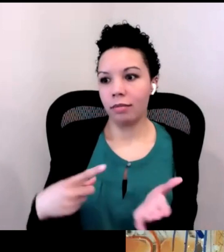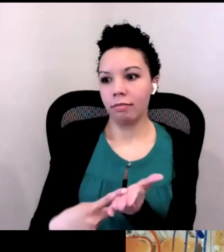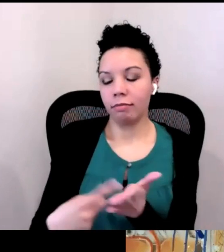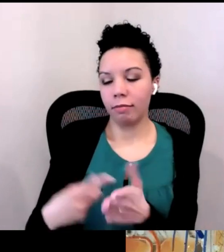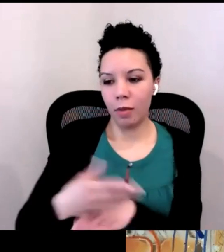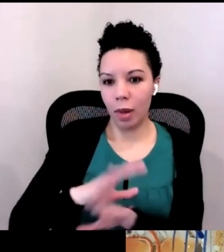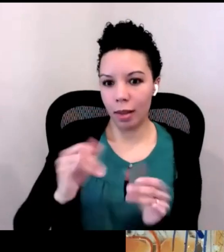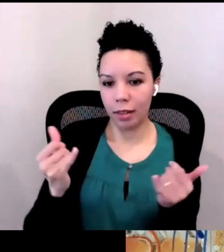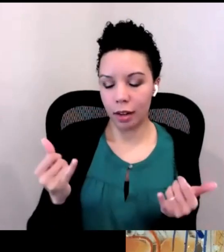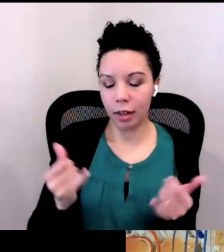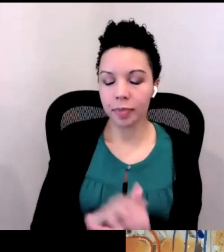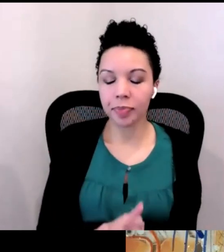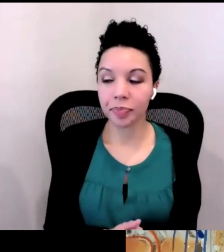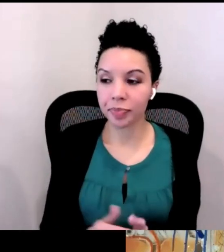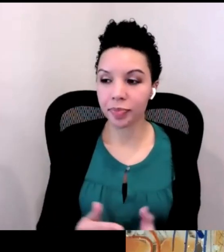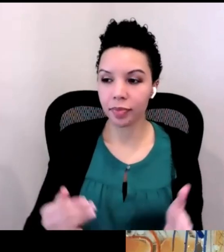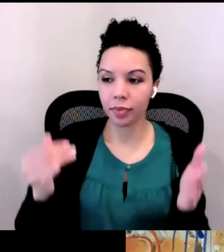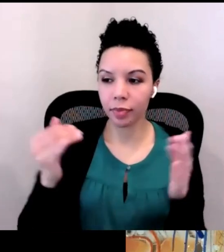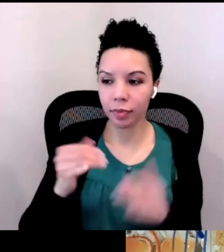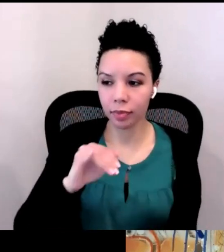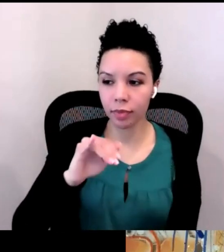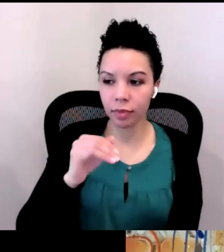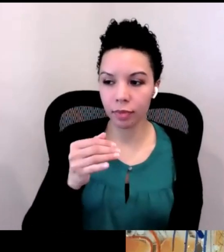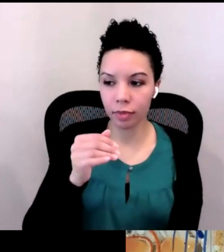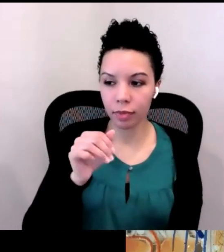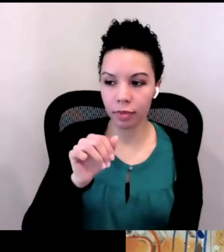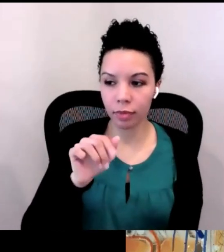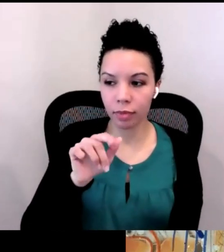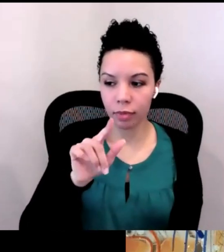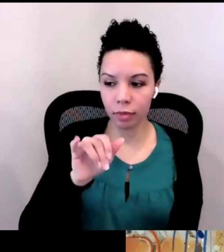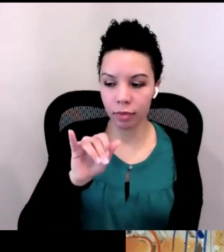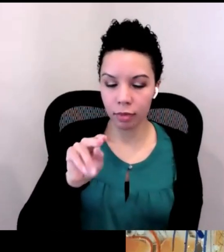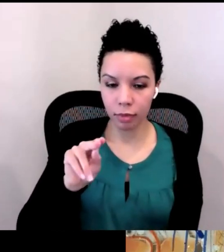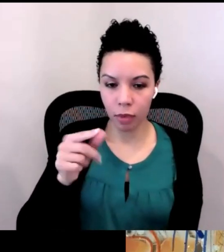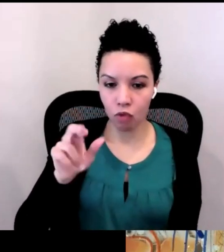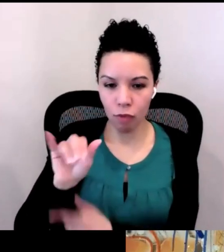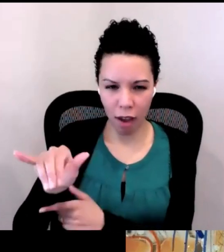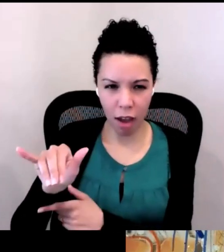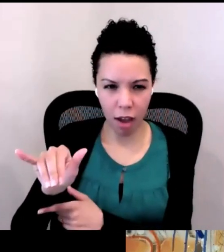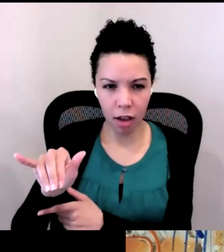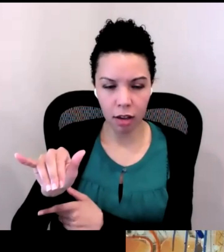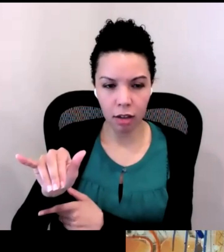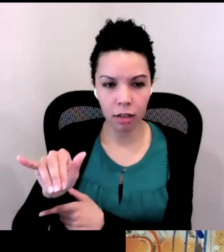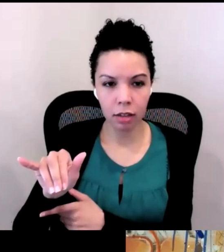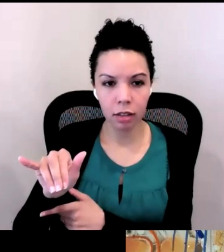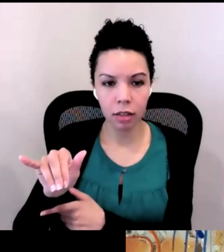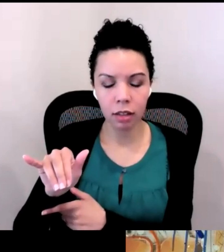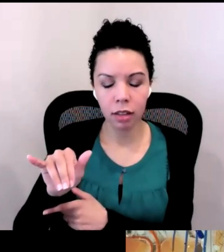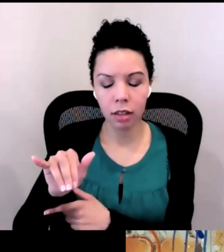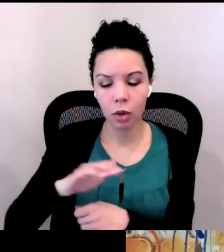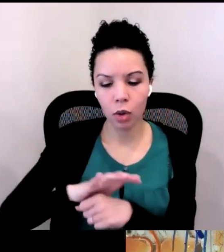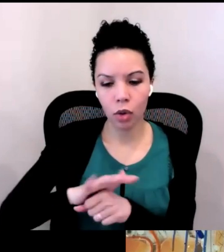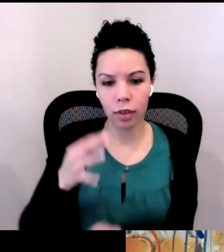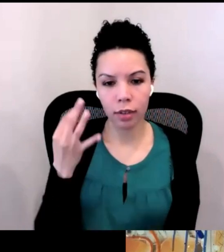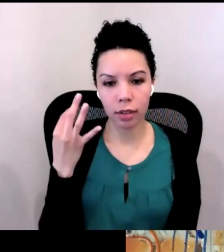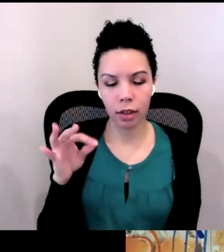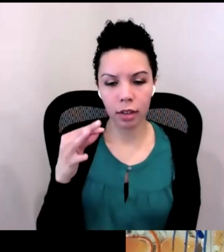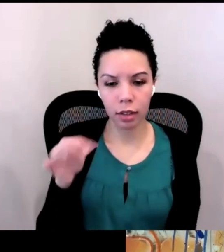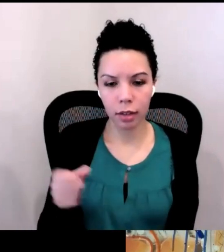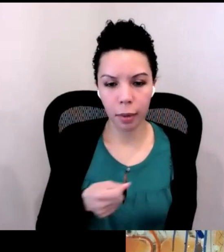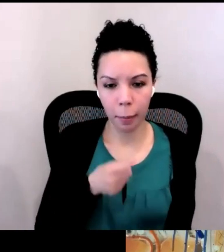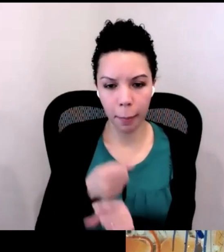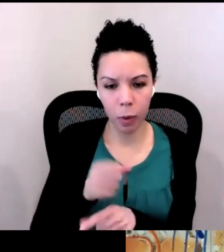you talked about it a little bit with the adaptive runway going virtual, but how has COVID-19 affected